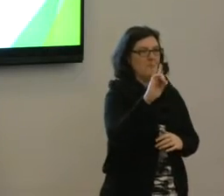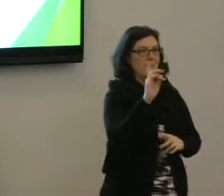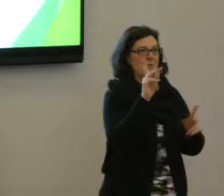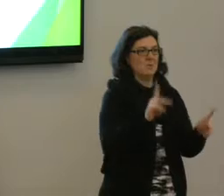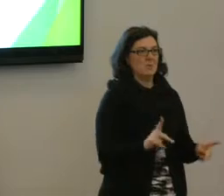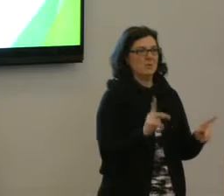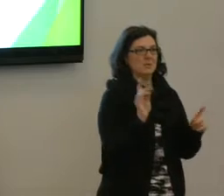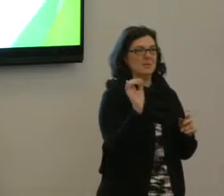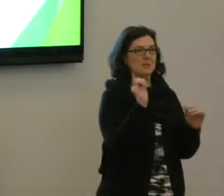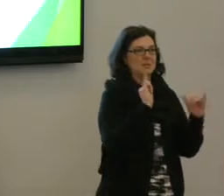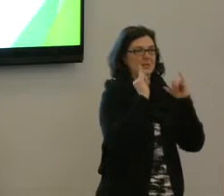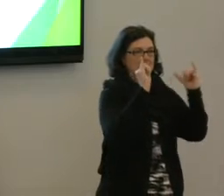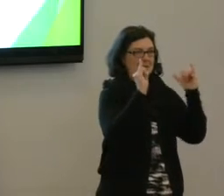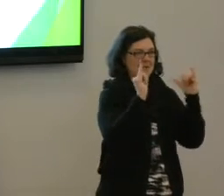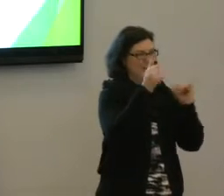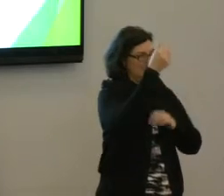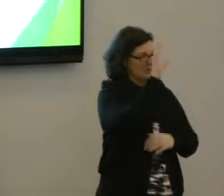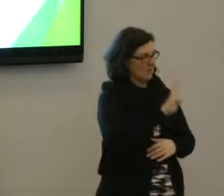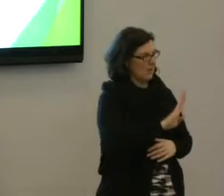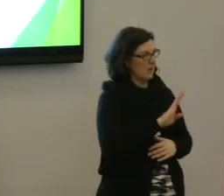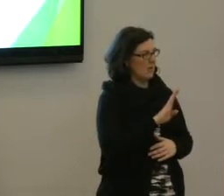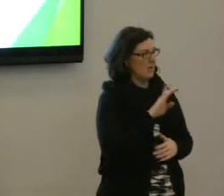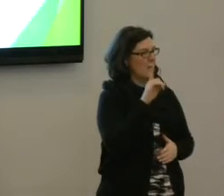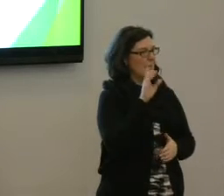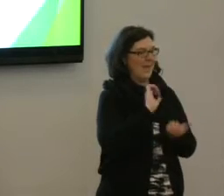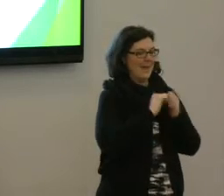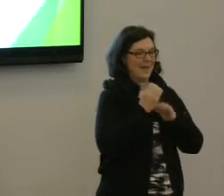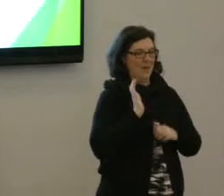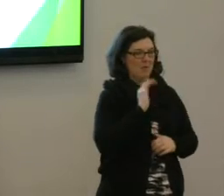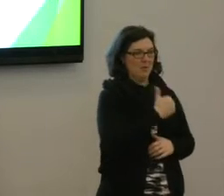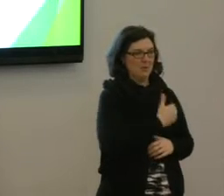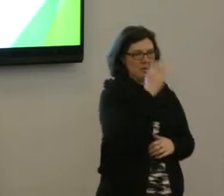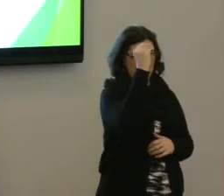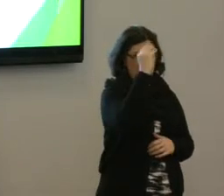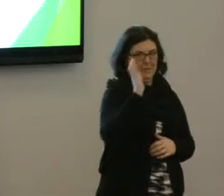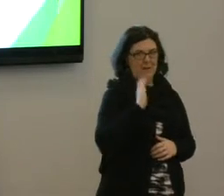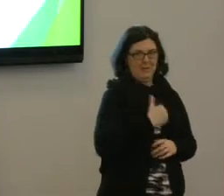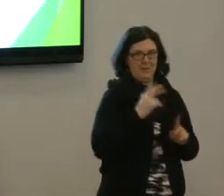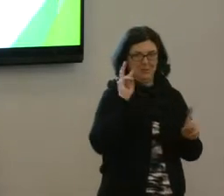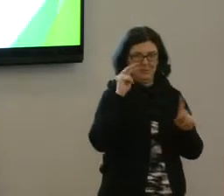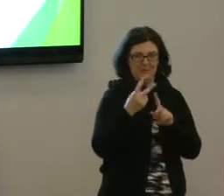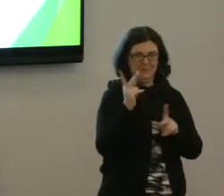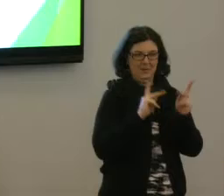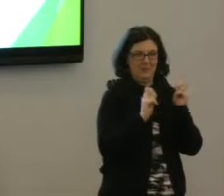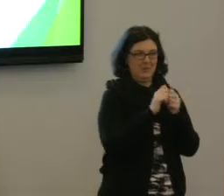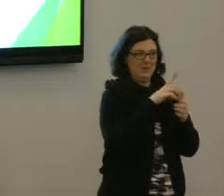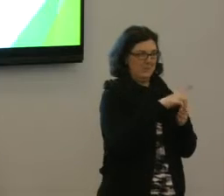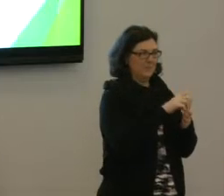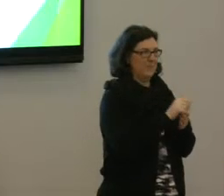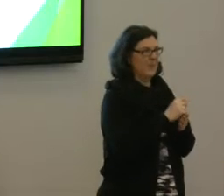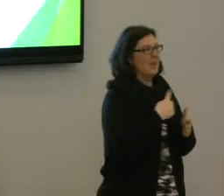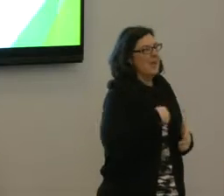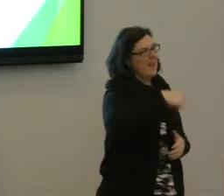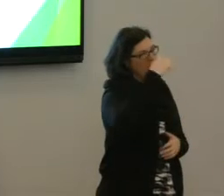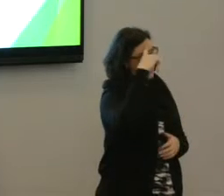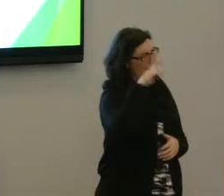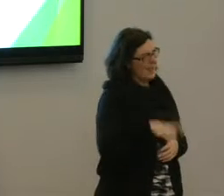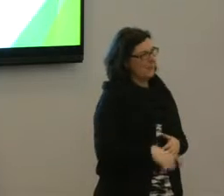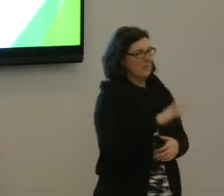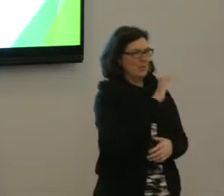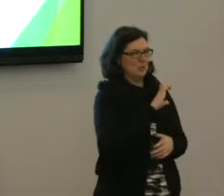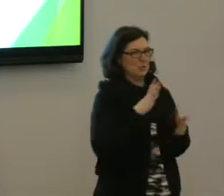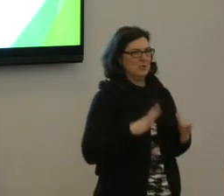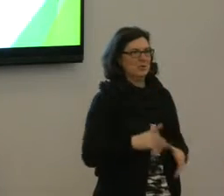what we think God is, and what does that say about what we think people are? I thought that had to be a Christian phrase because it came out